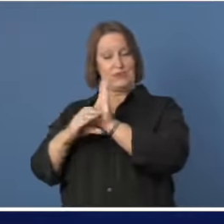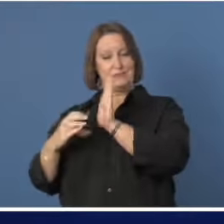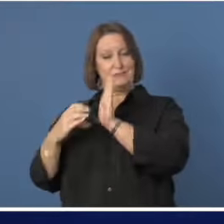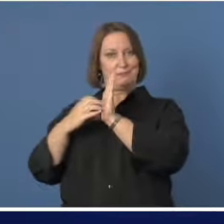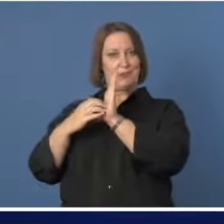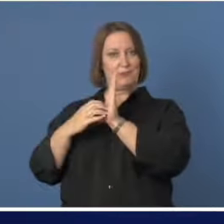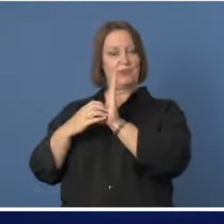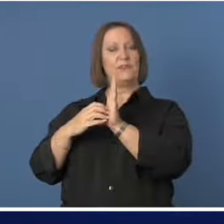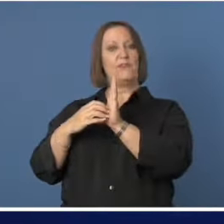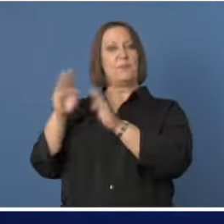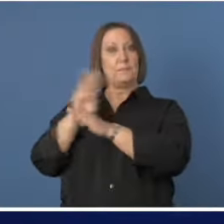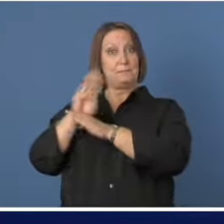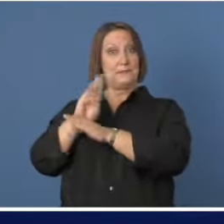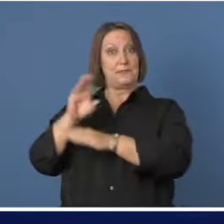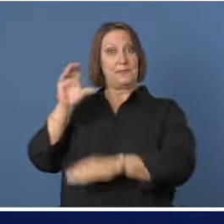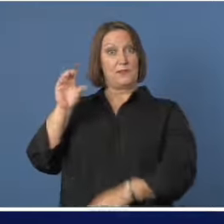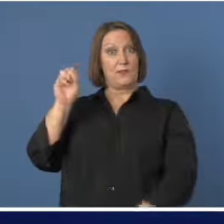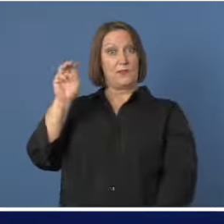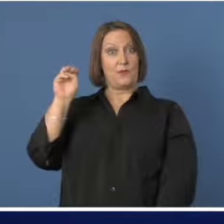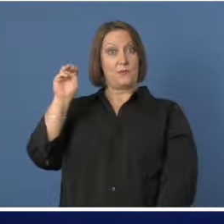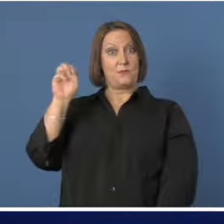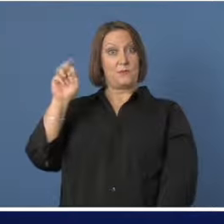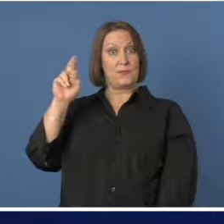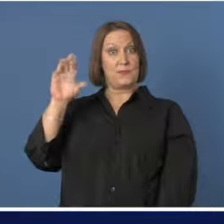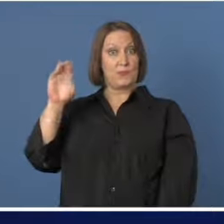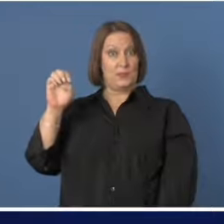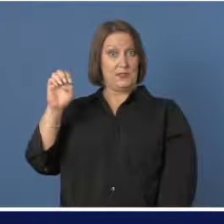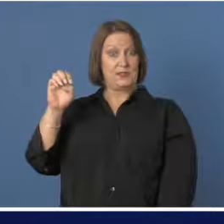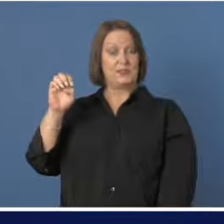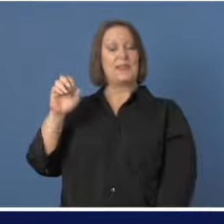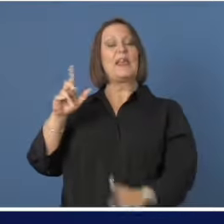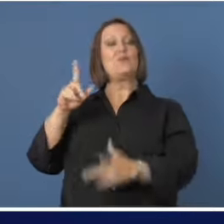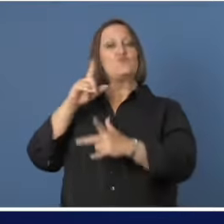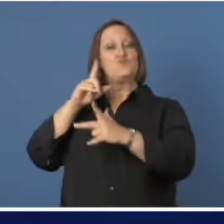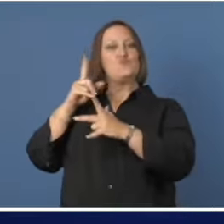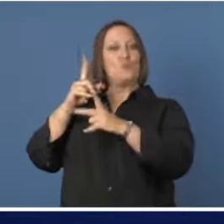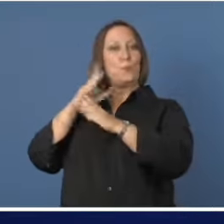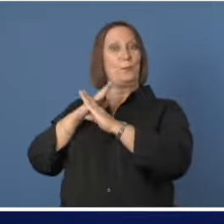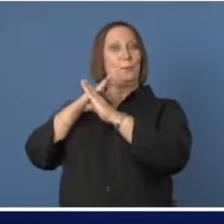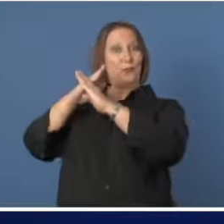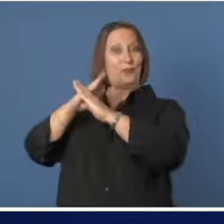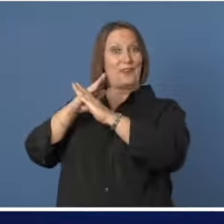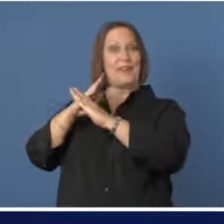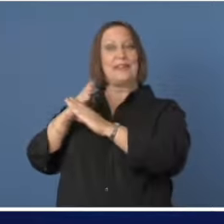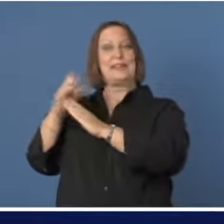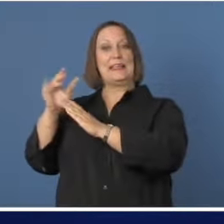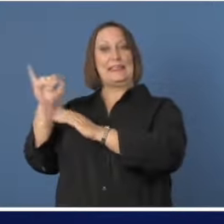U.S. Constitution to prevent the interstate spread of disease.